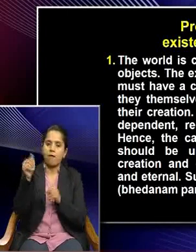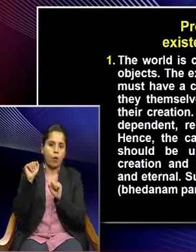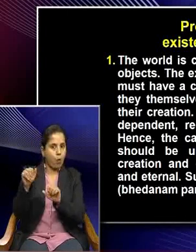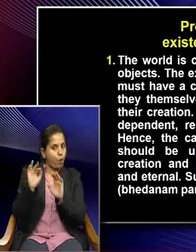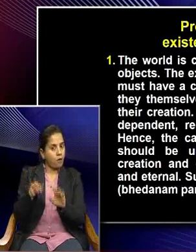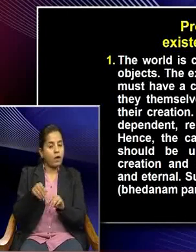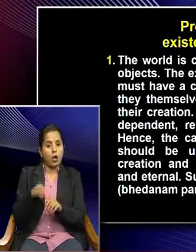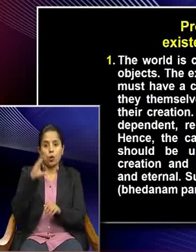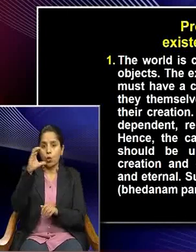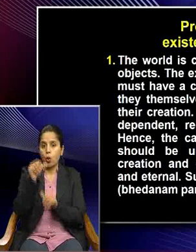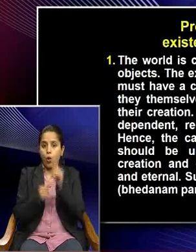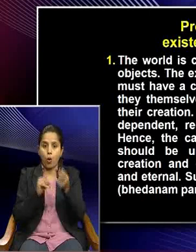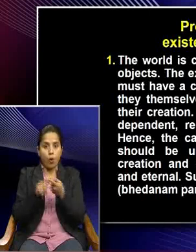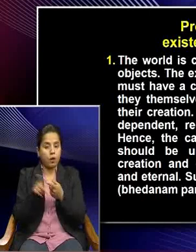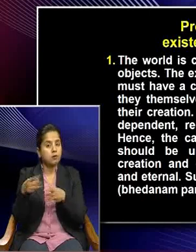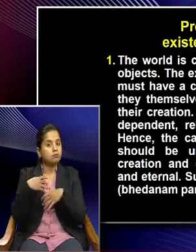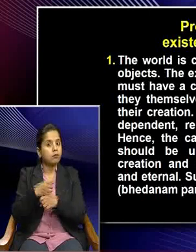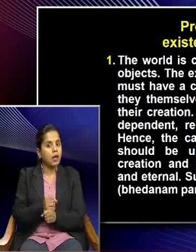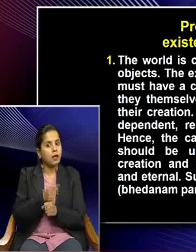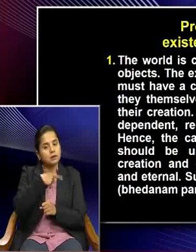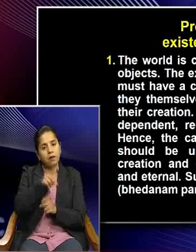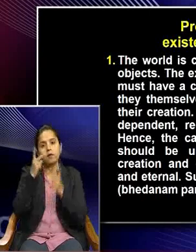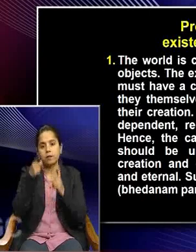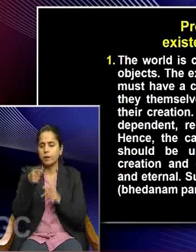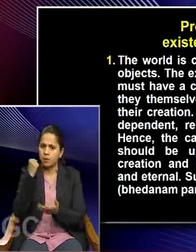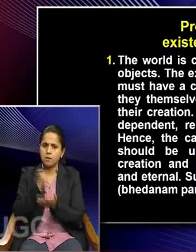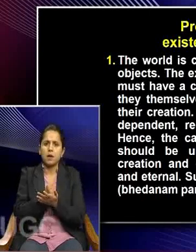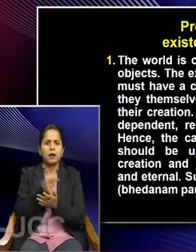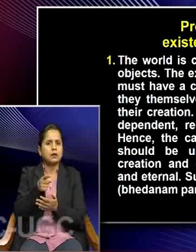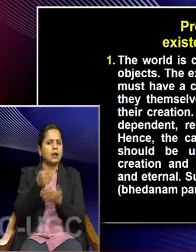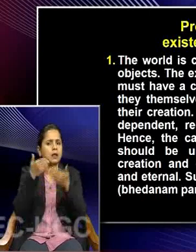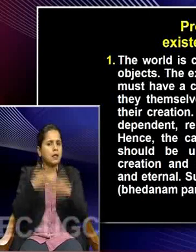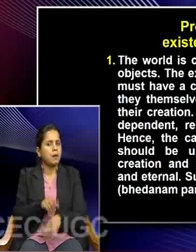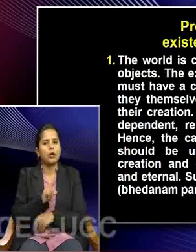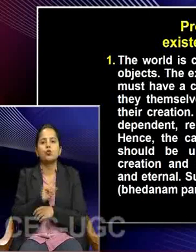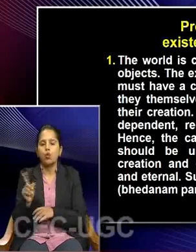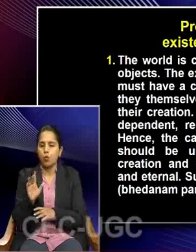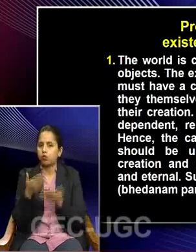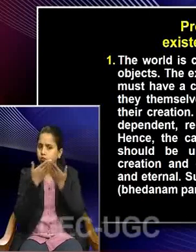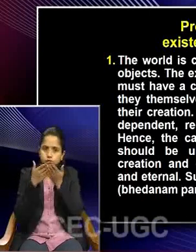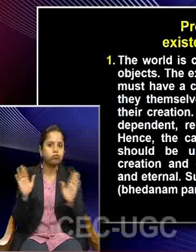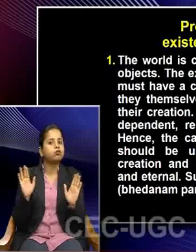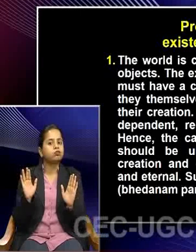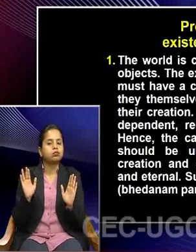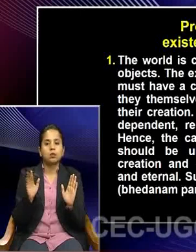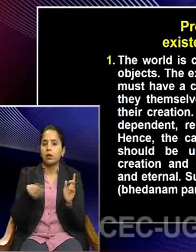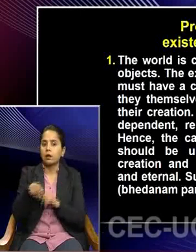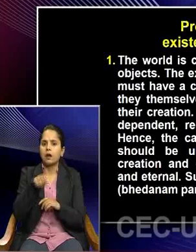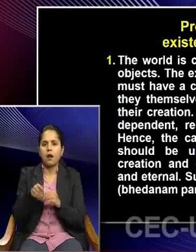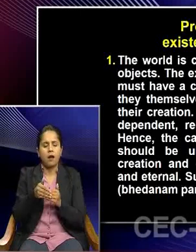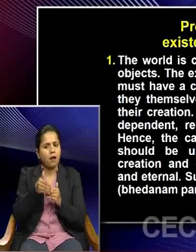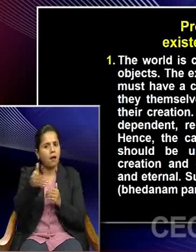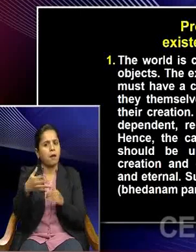the cause which creates them should be unlimited. It should exist